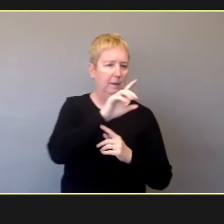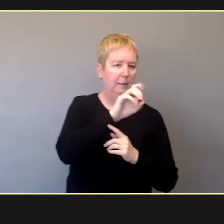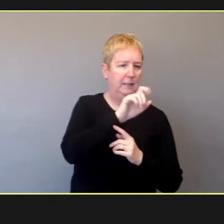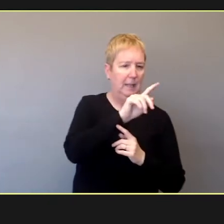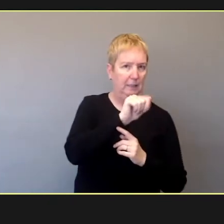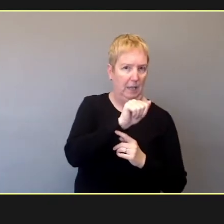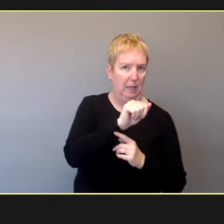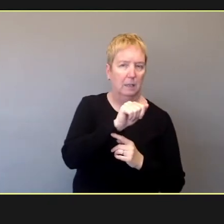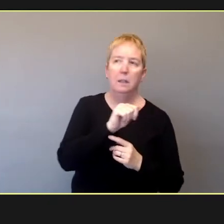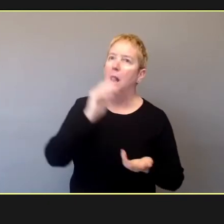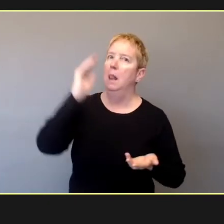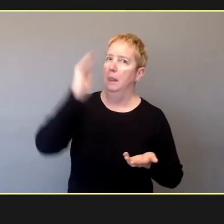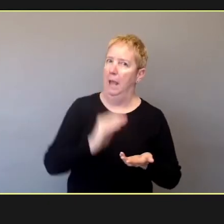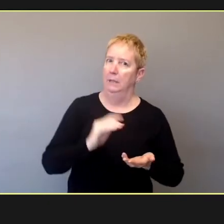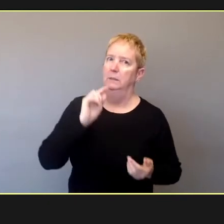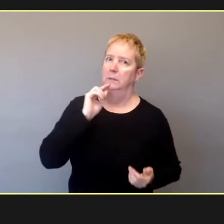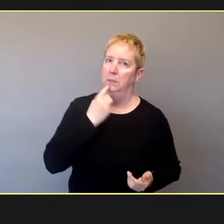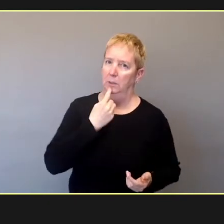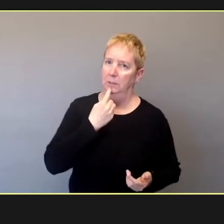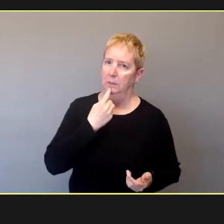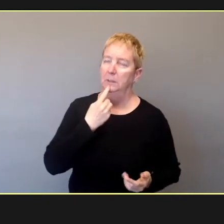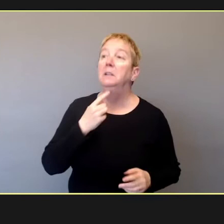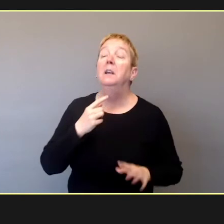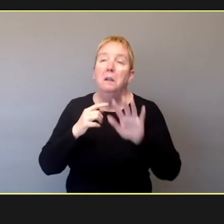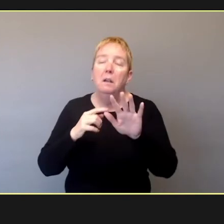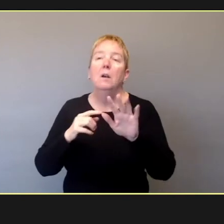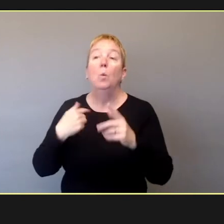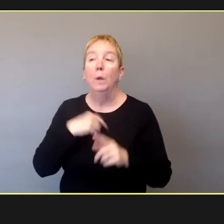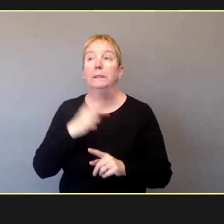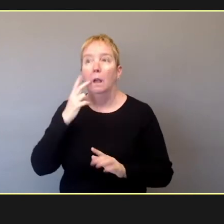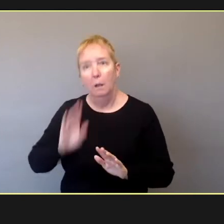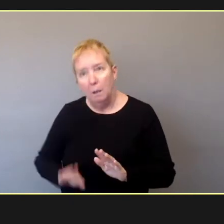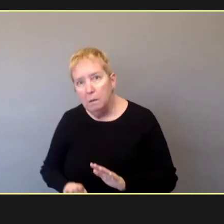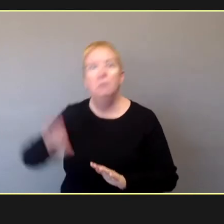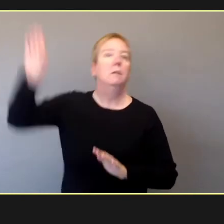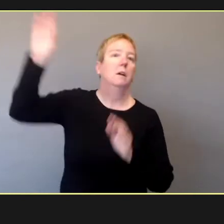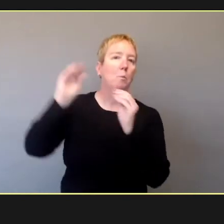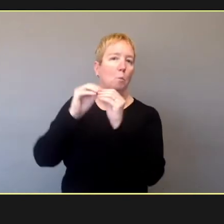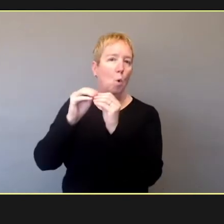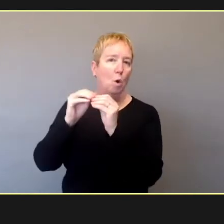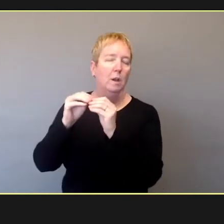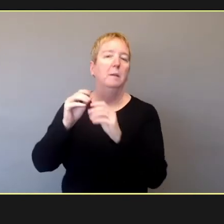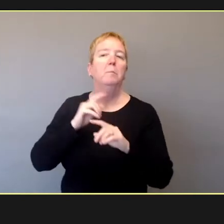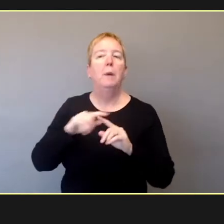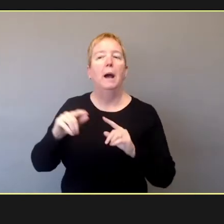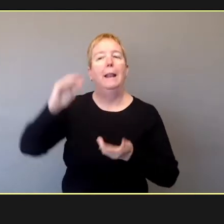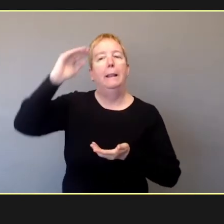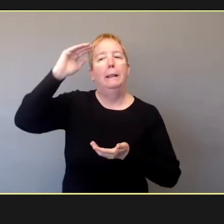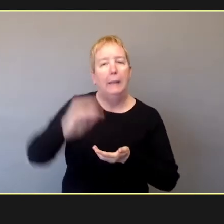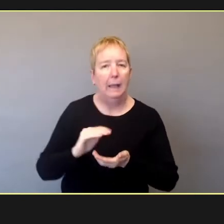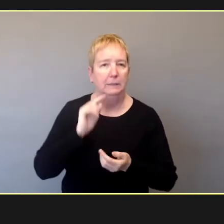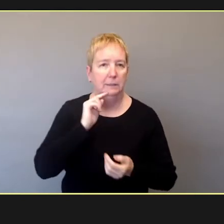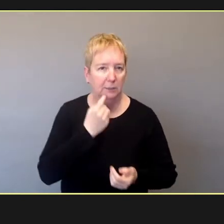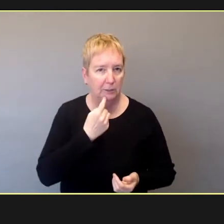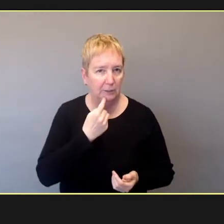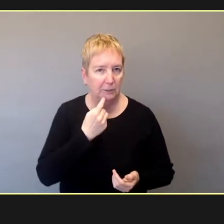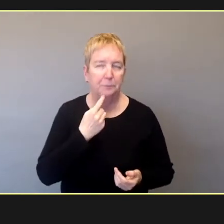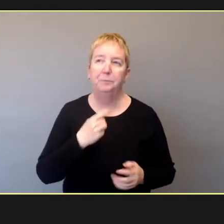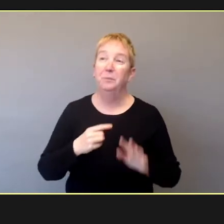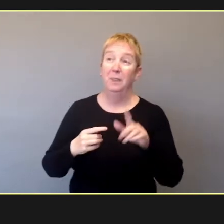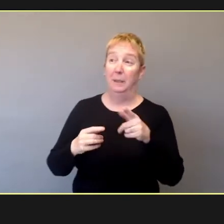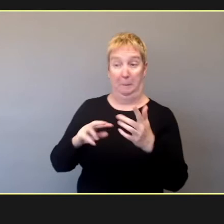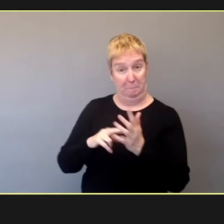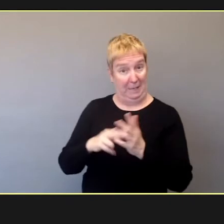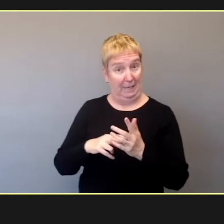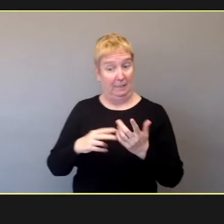the surge we saw was because there were so many more cases of Omicron. So yeah, I don't think we're looking at the very end of this, but I